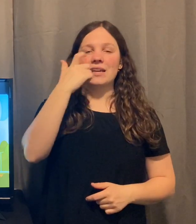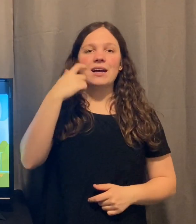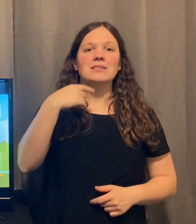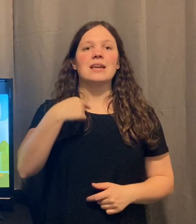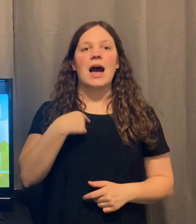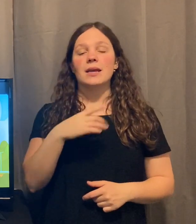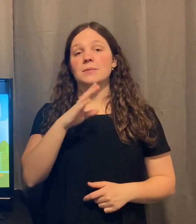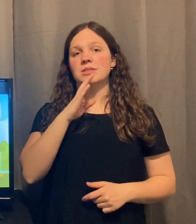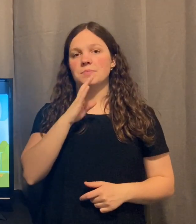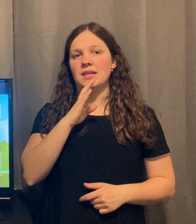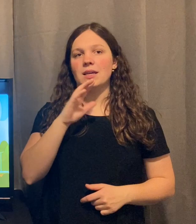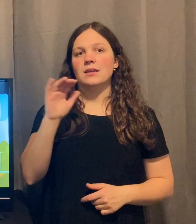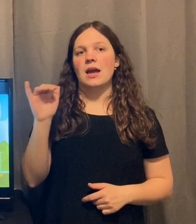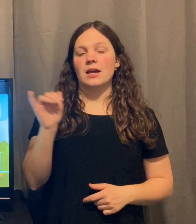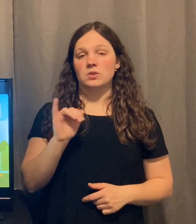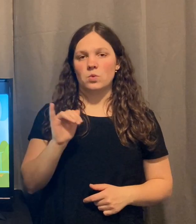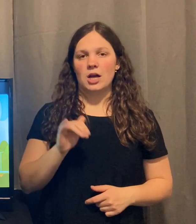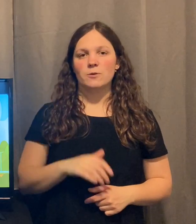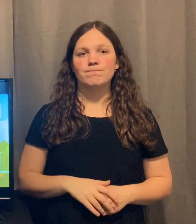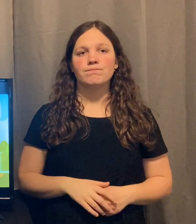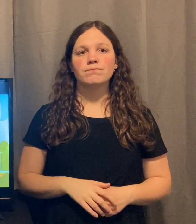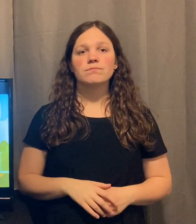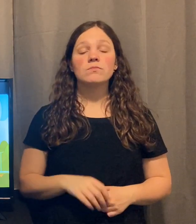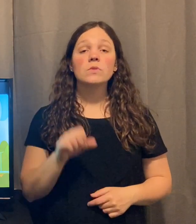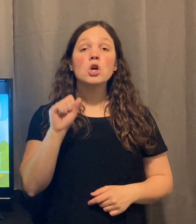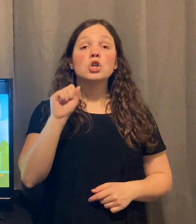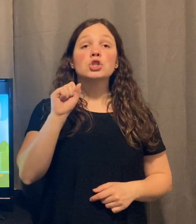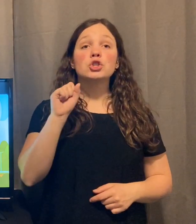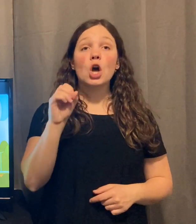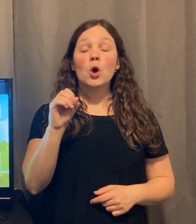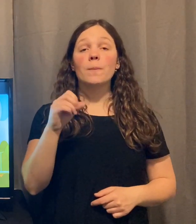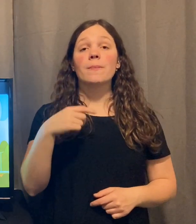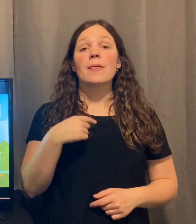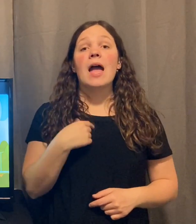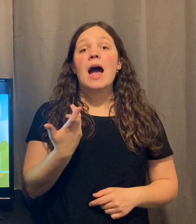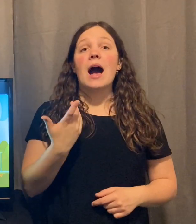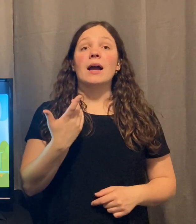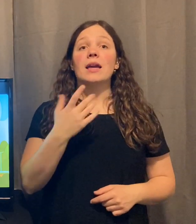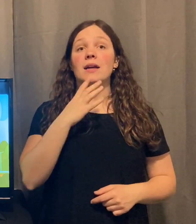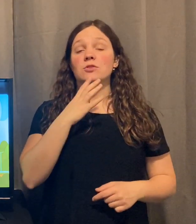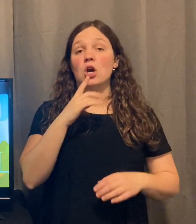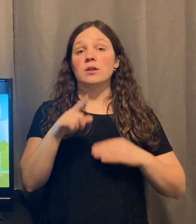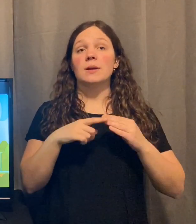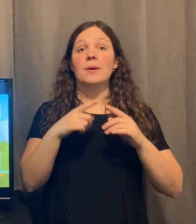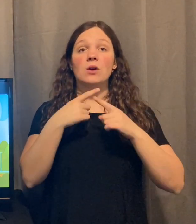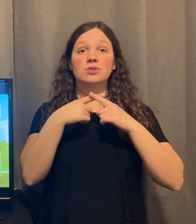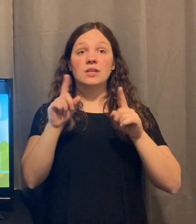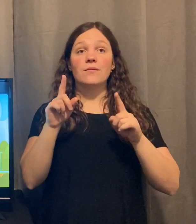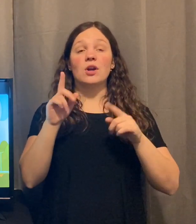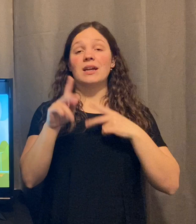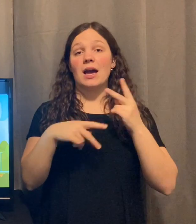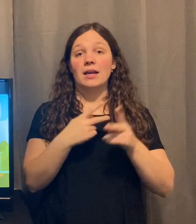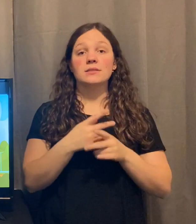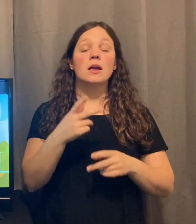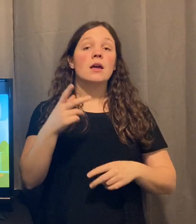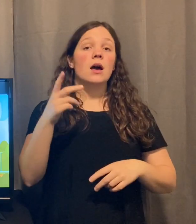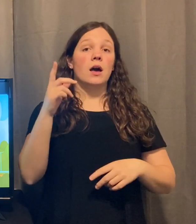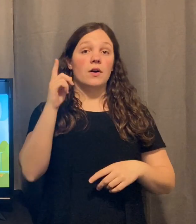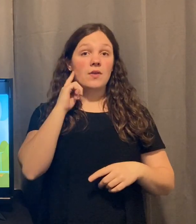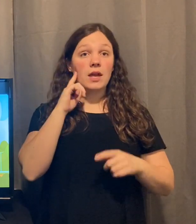because I am speaking as well. So, I have talked about different kinds of